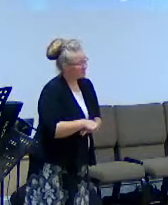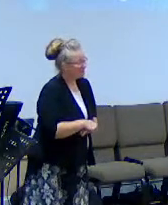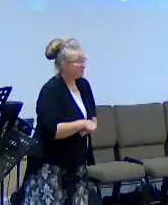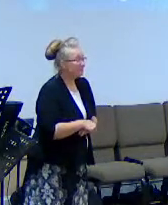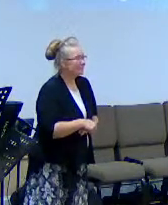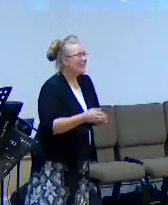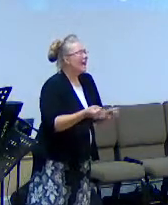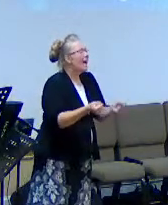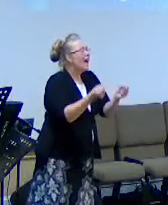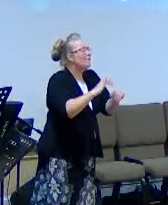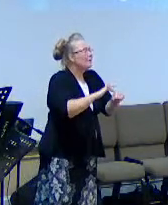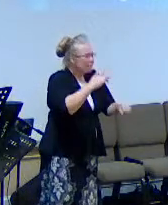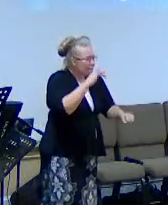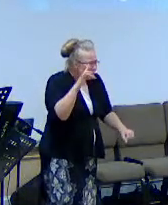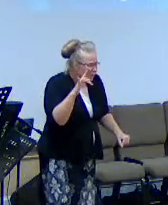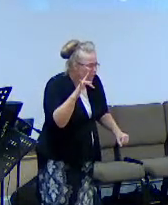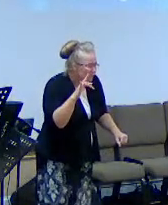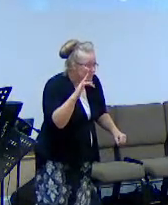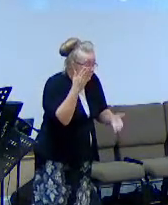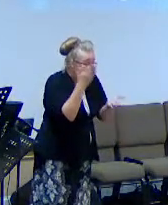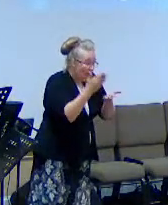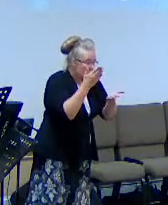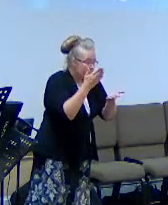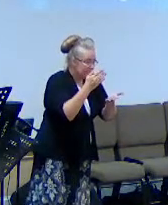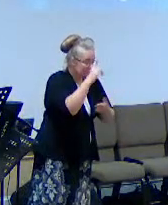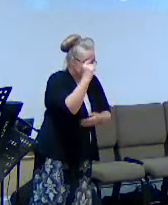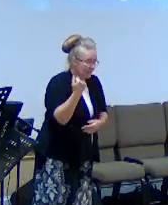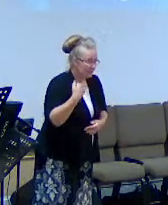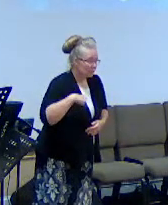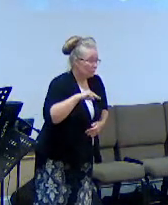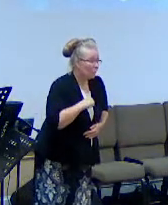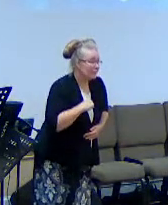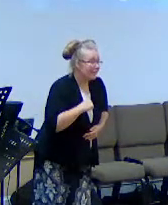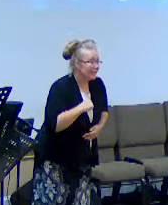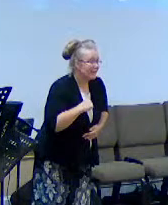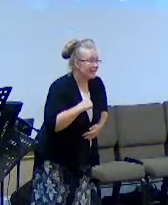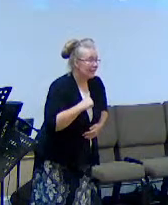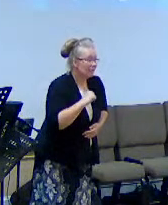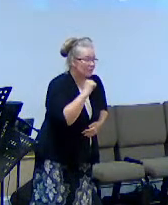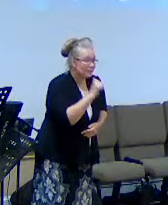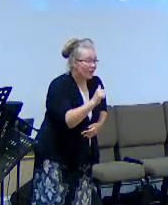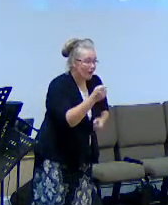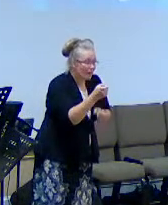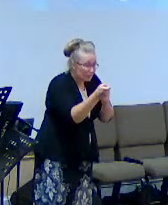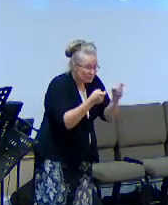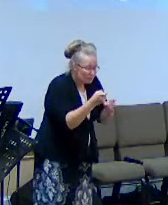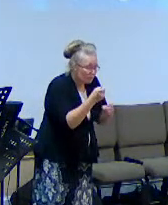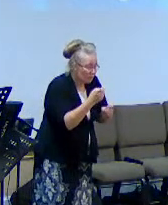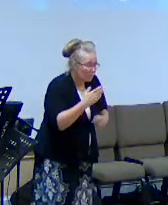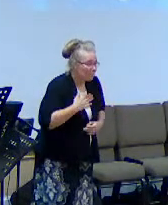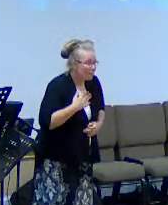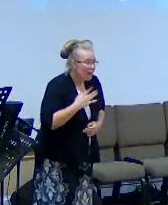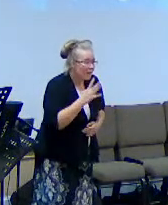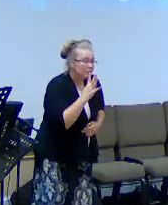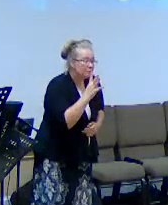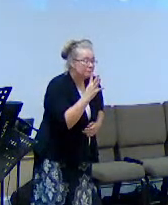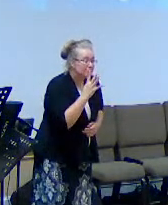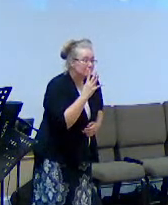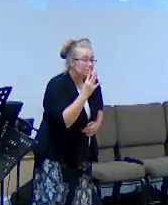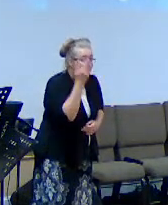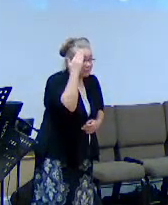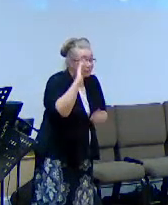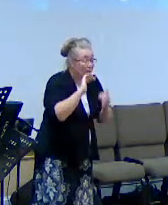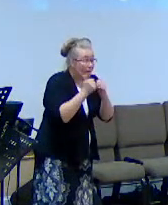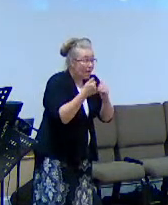Just how many miracles have been sabotaged because we wouldn't take rein of our words. We didn't know how to be